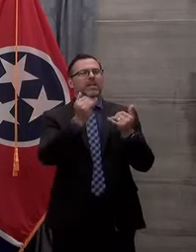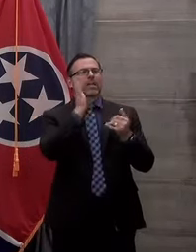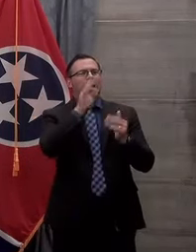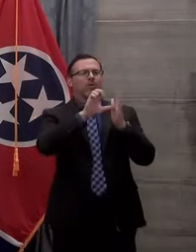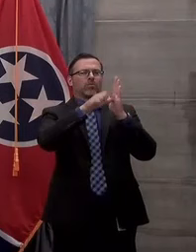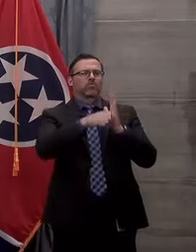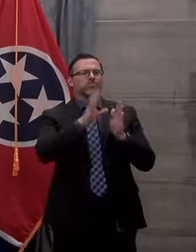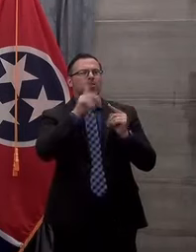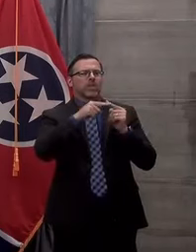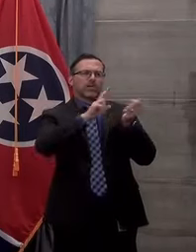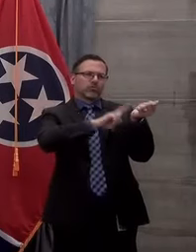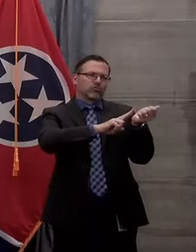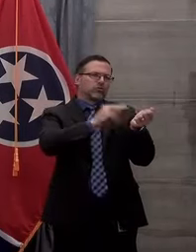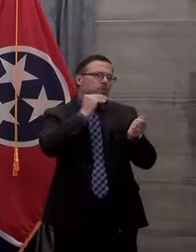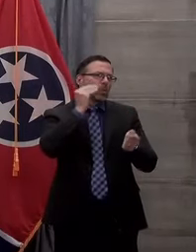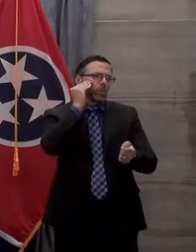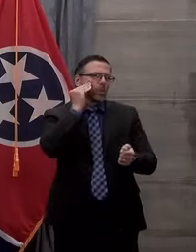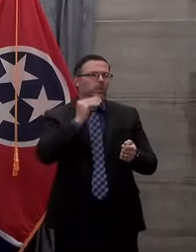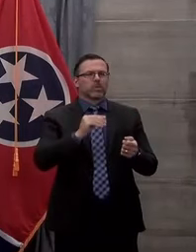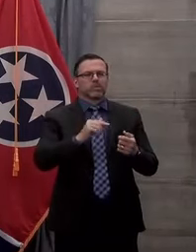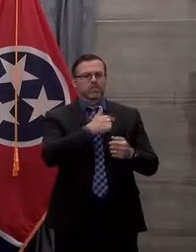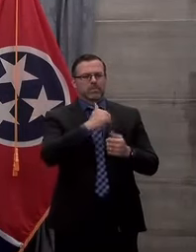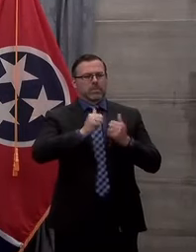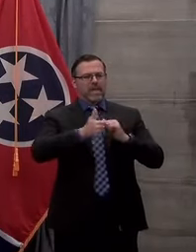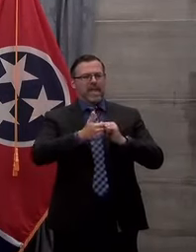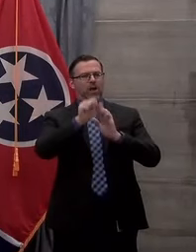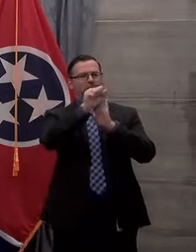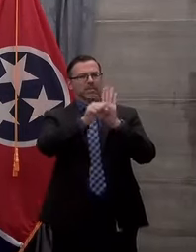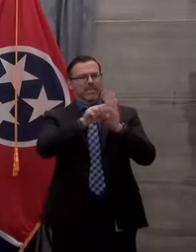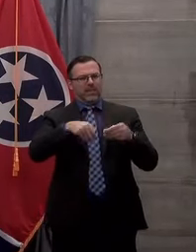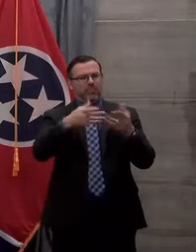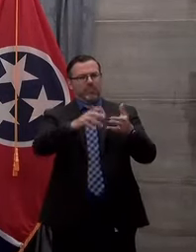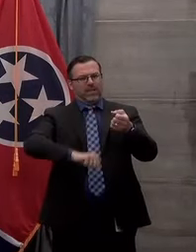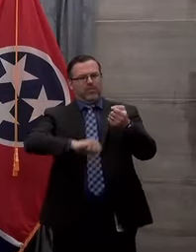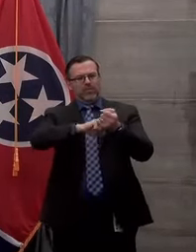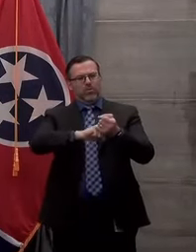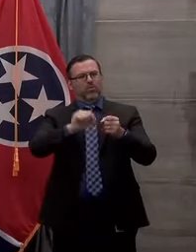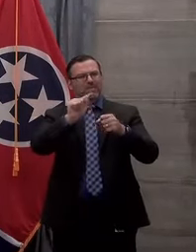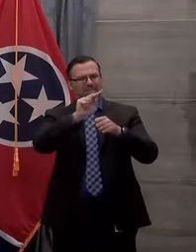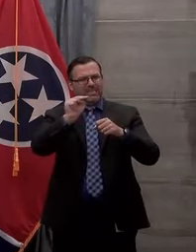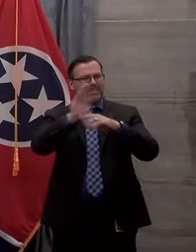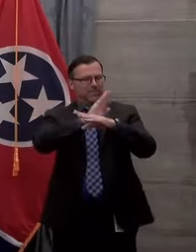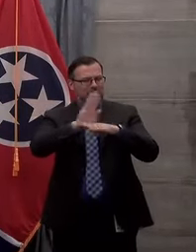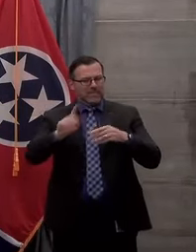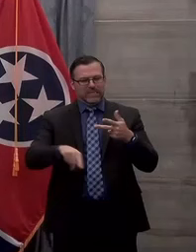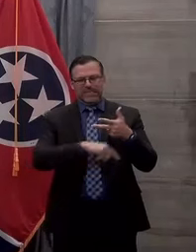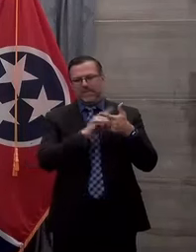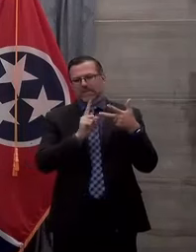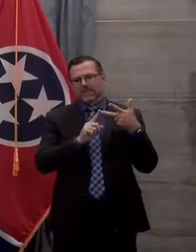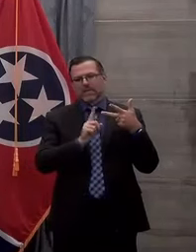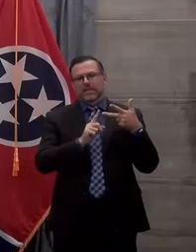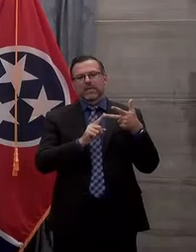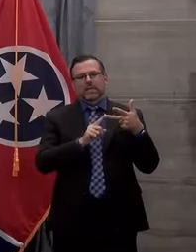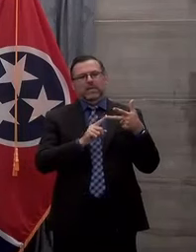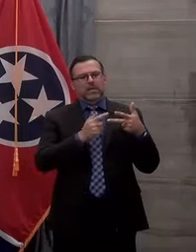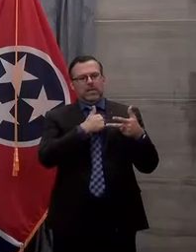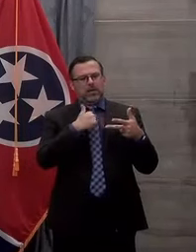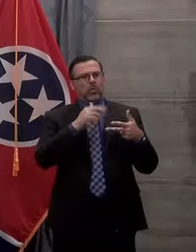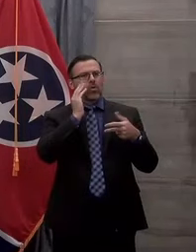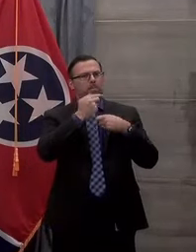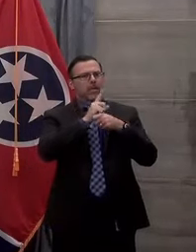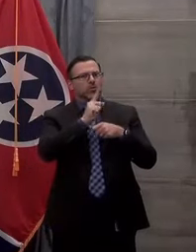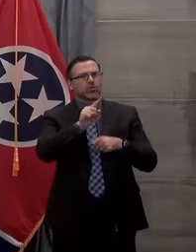in Tennessee. We're going to talk about support that we're providing for Tennessee businesses and continued efforts to ensure that our